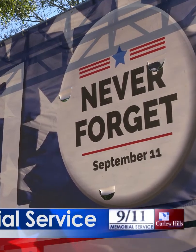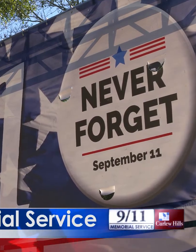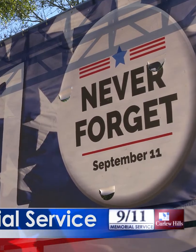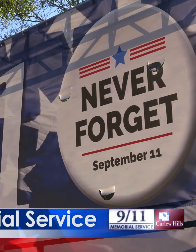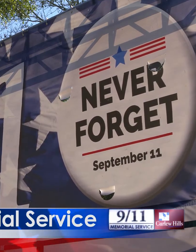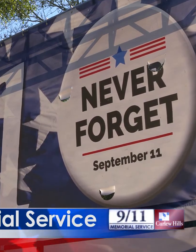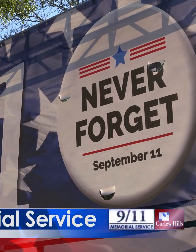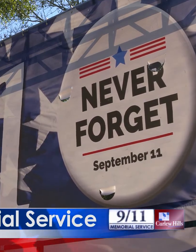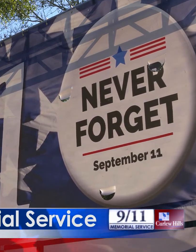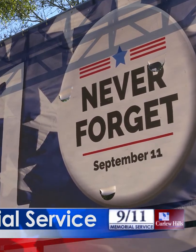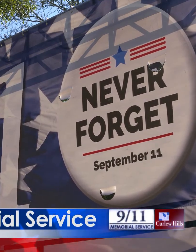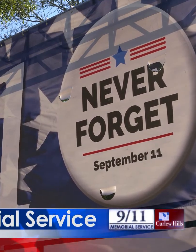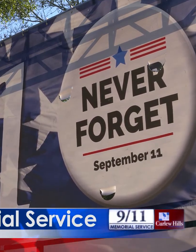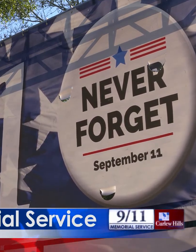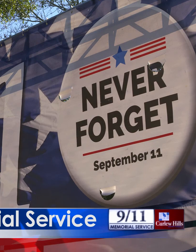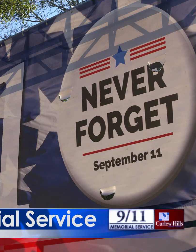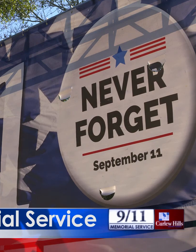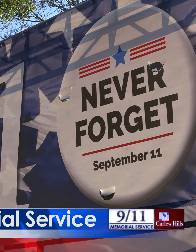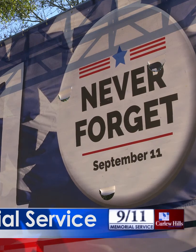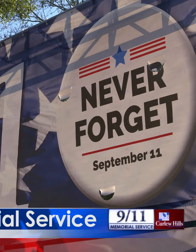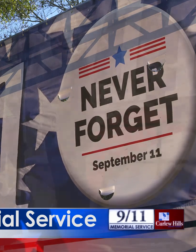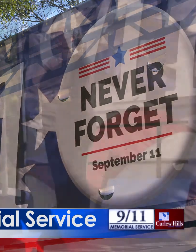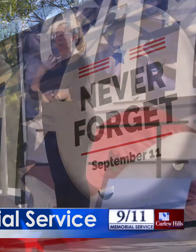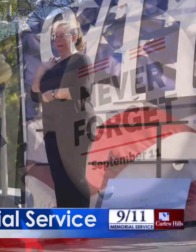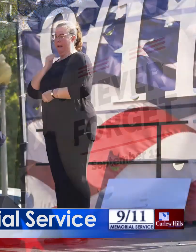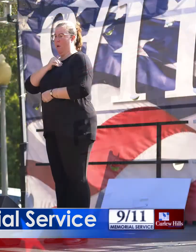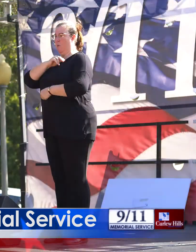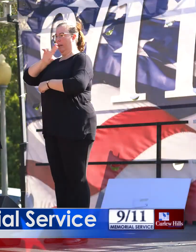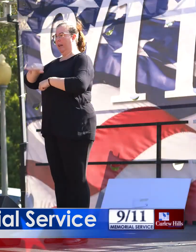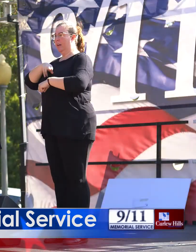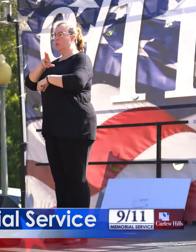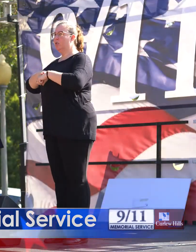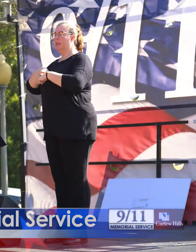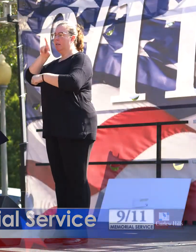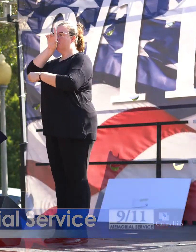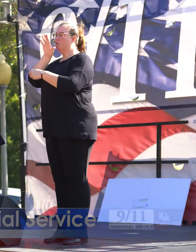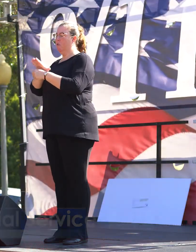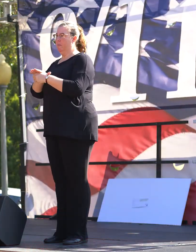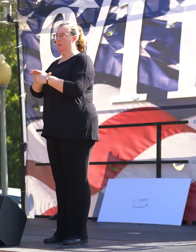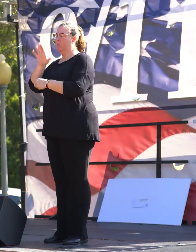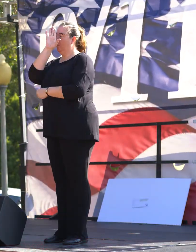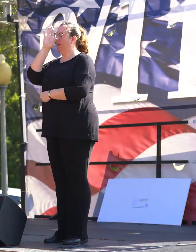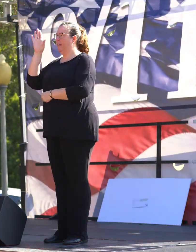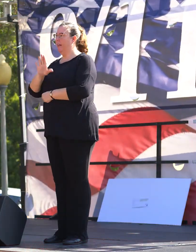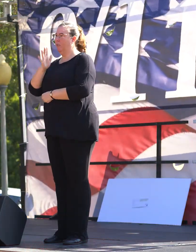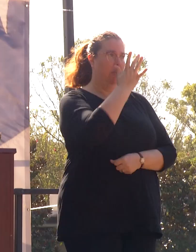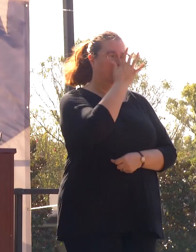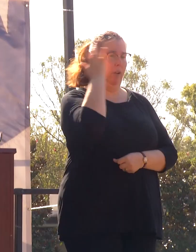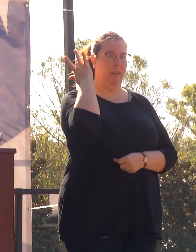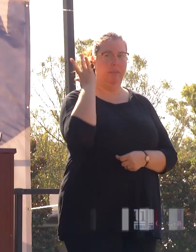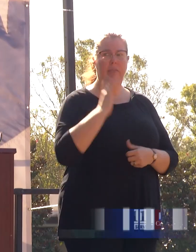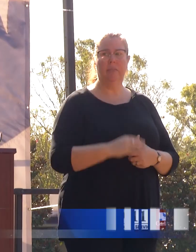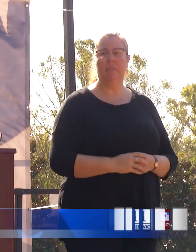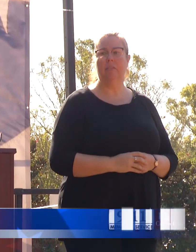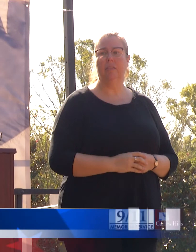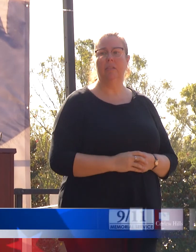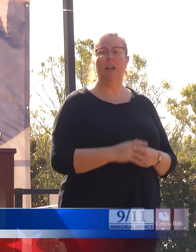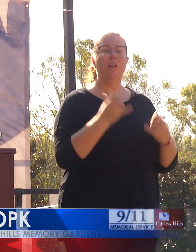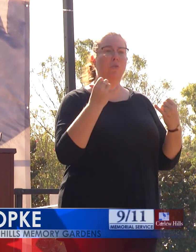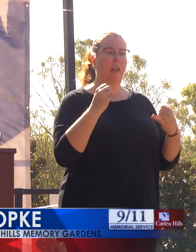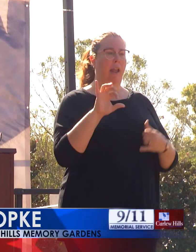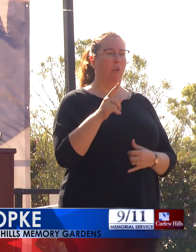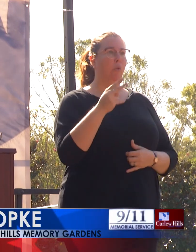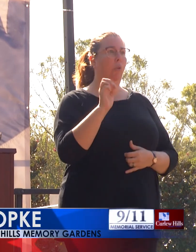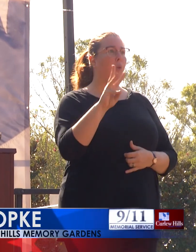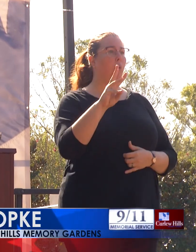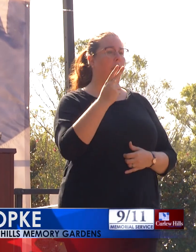18 years ago today, we as a nation promised to never forget. Today at Curlew Hills,